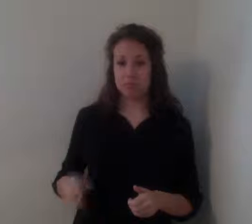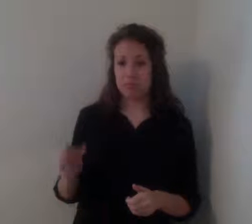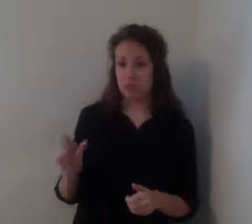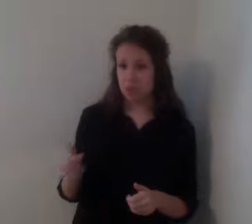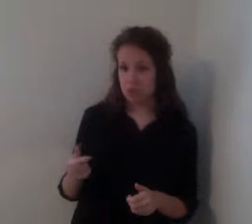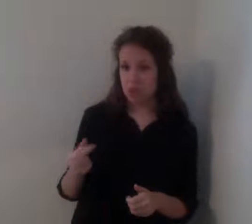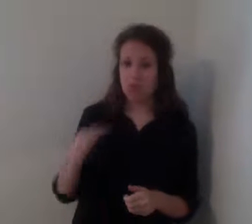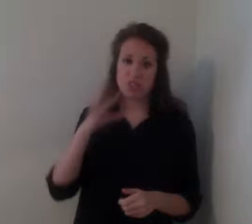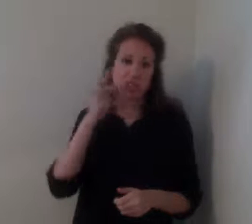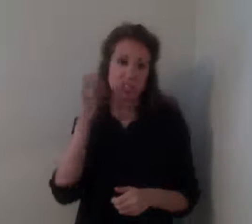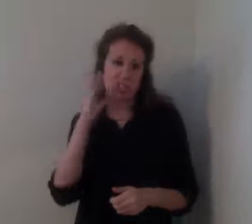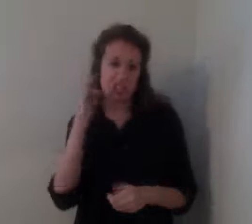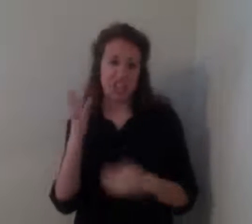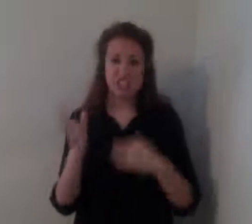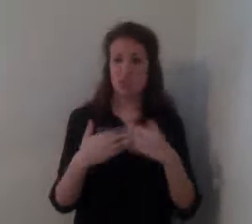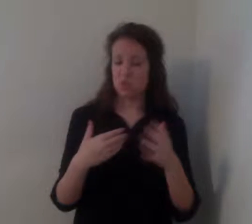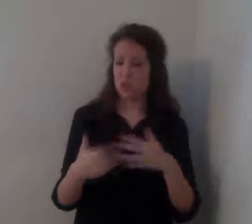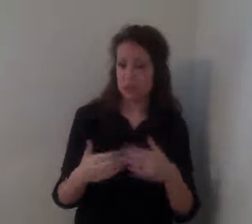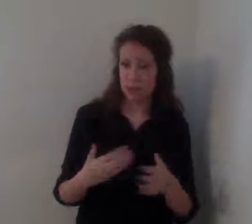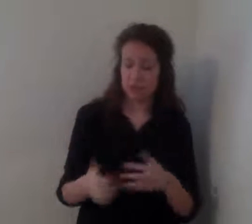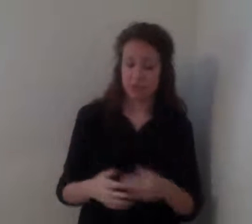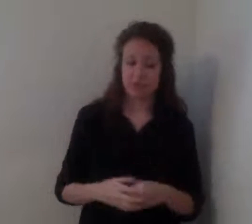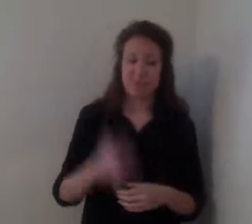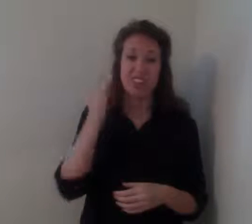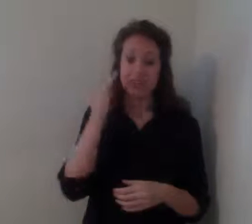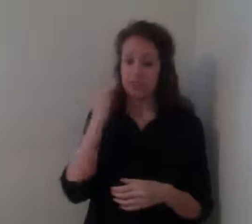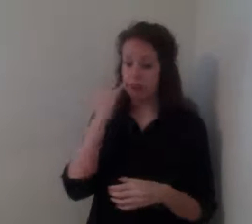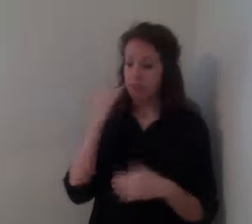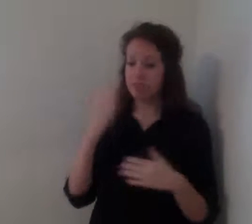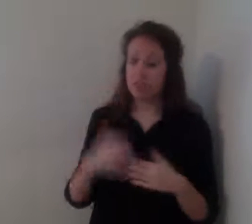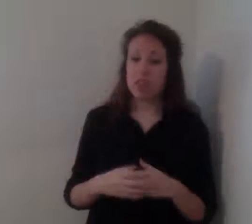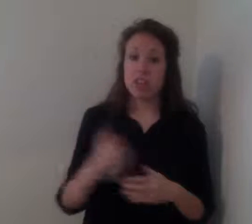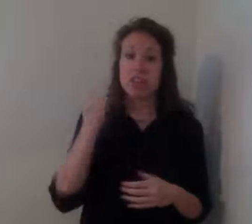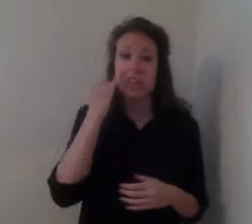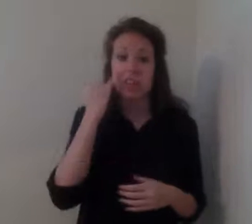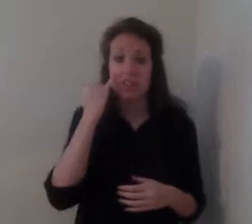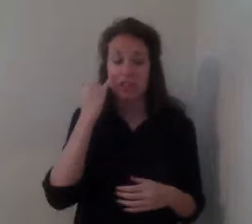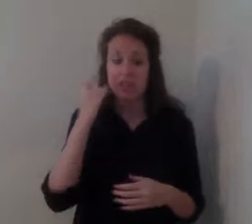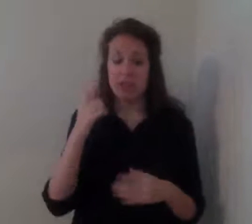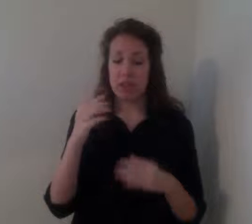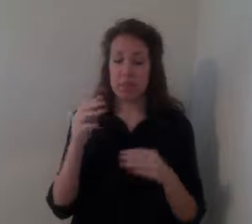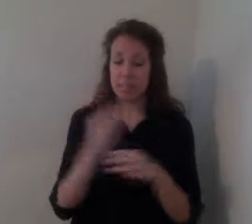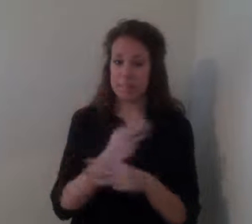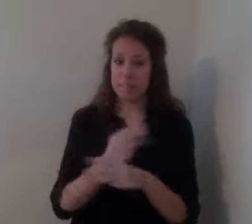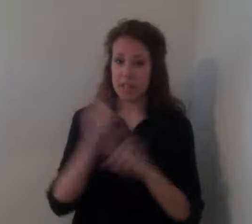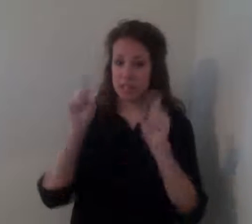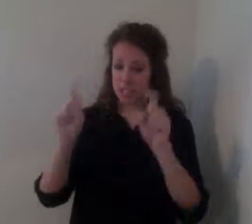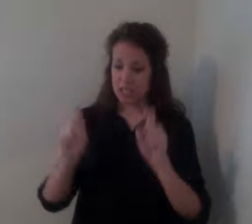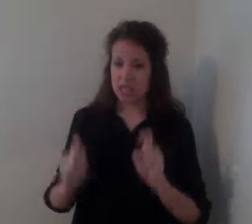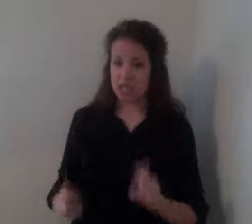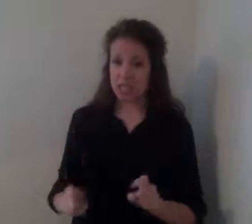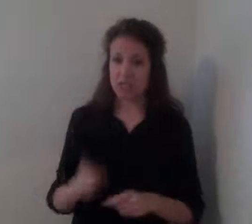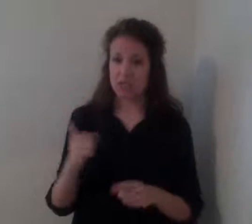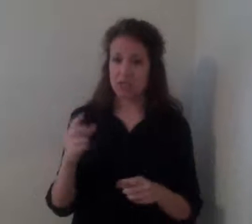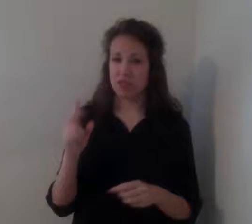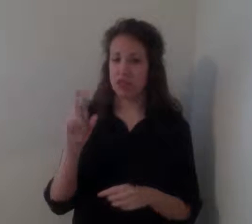example. Let's say you take a math test and there's 20 questions on the test, and you get 17 of those questions right. That means that you